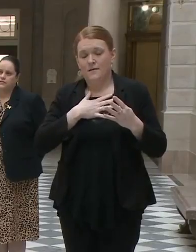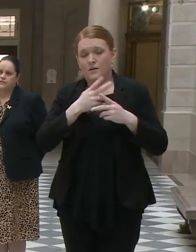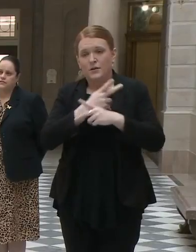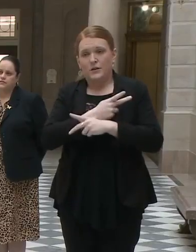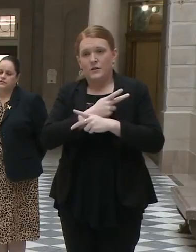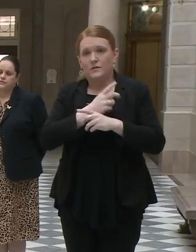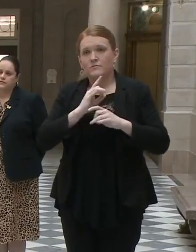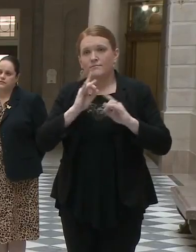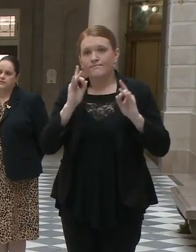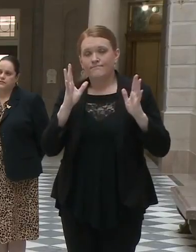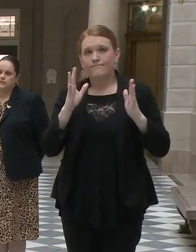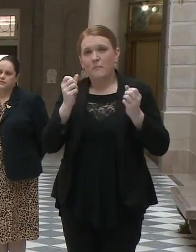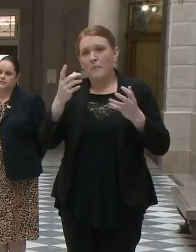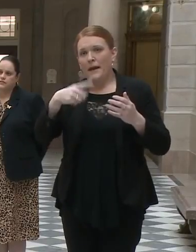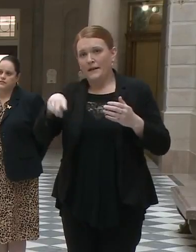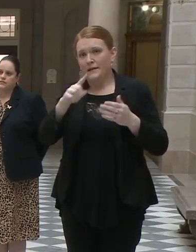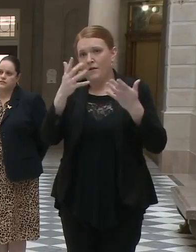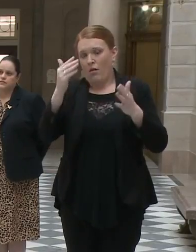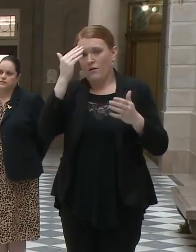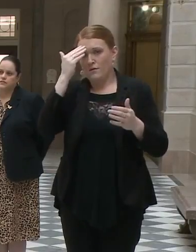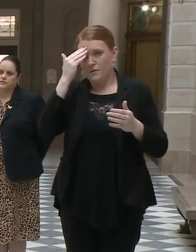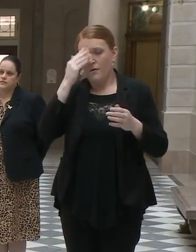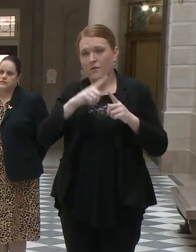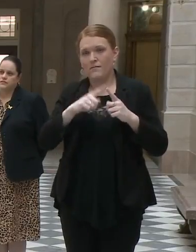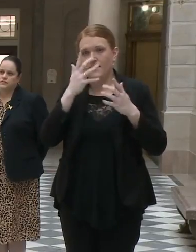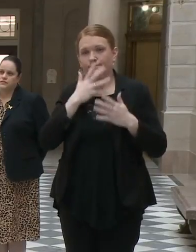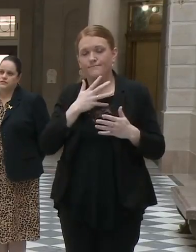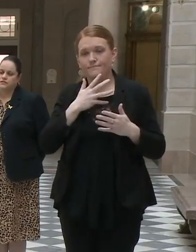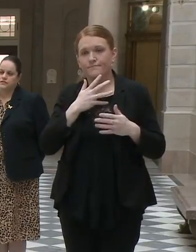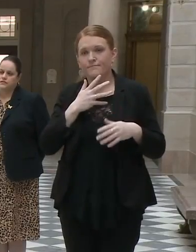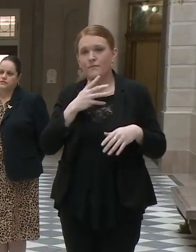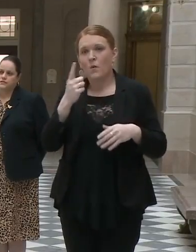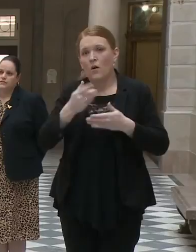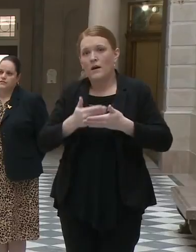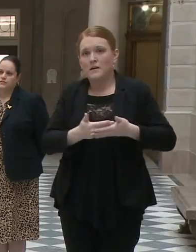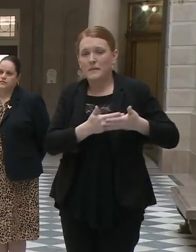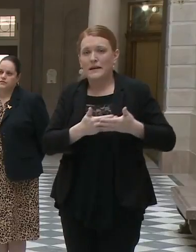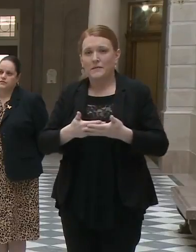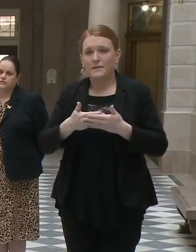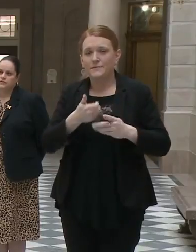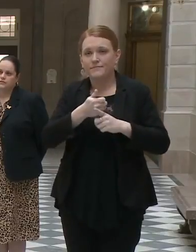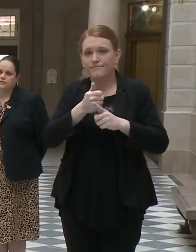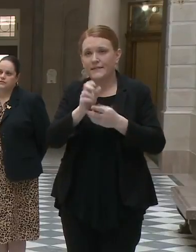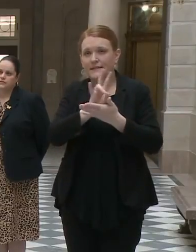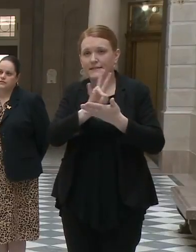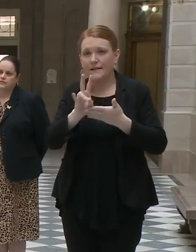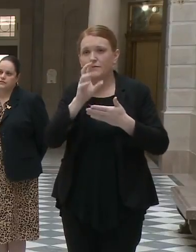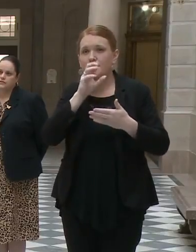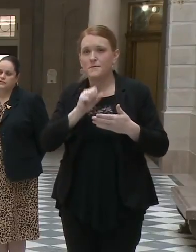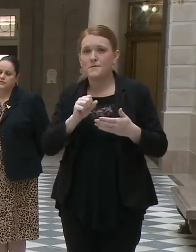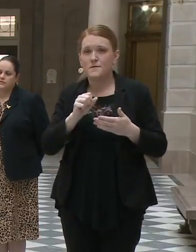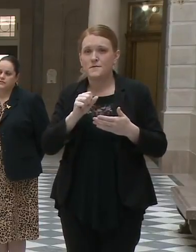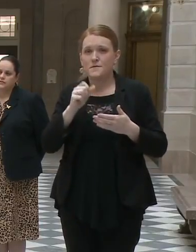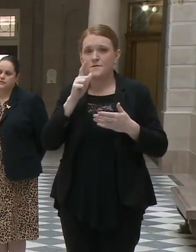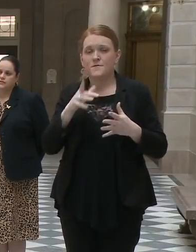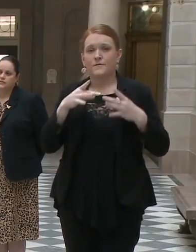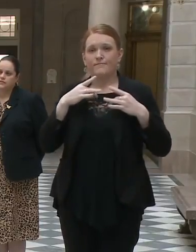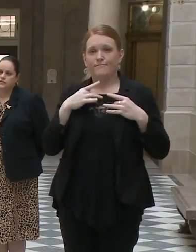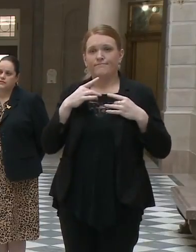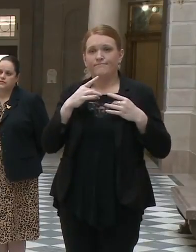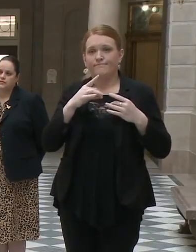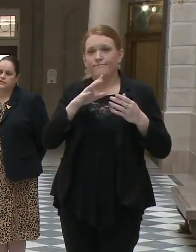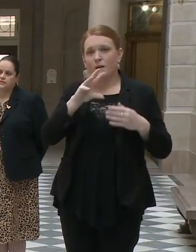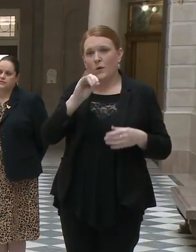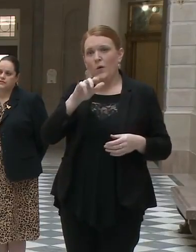many of you now know, there was a seven-week-old child who passed away and tested positive